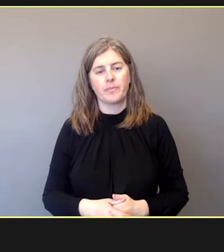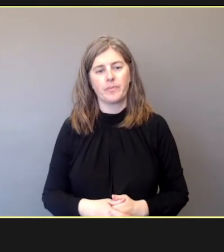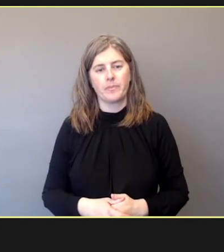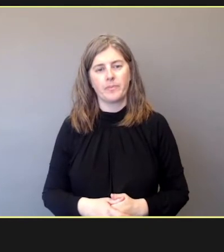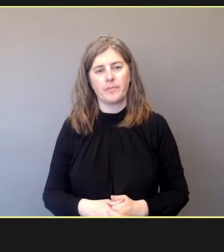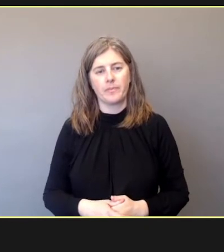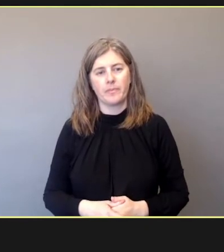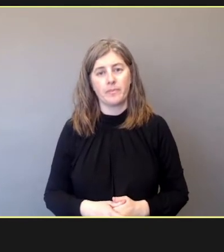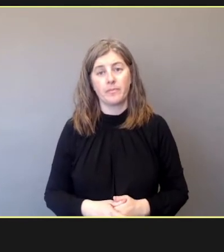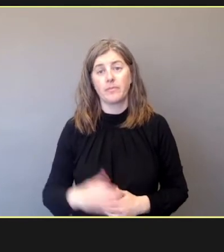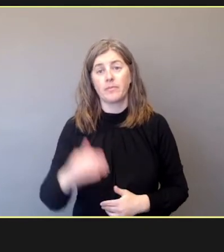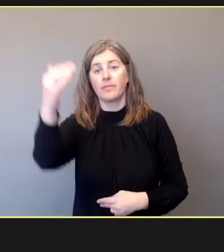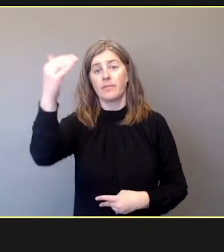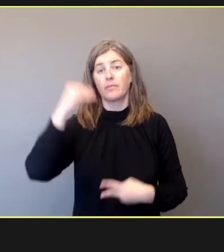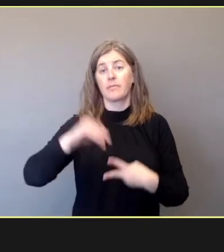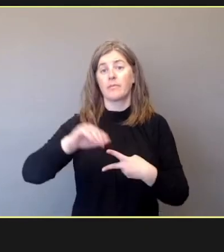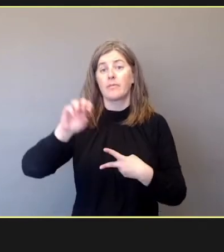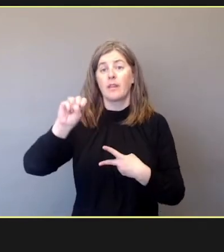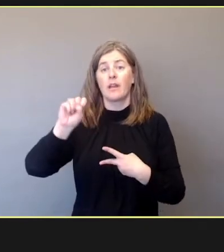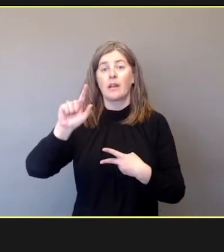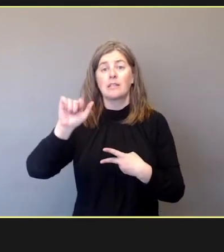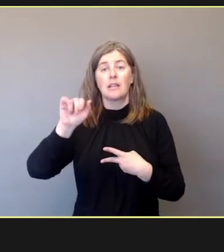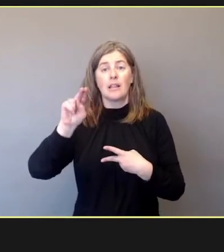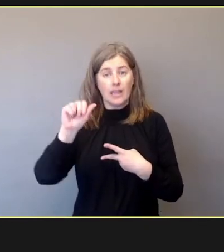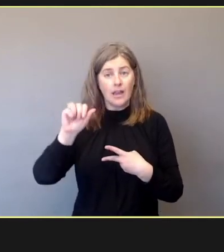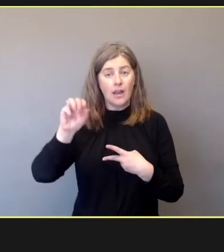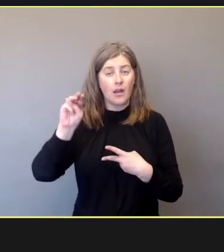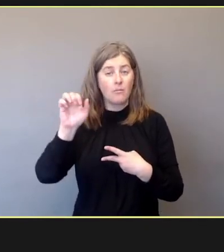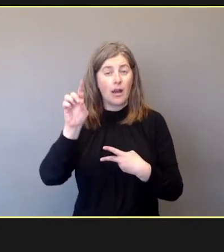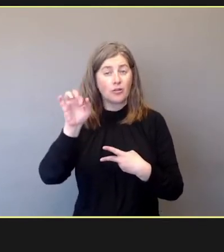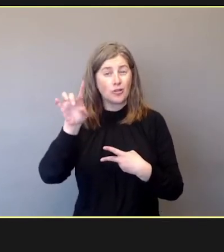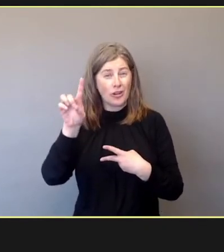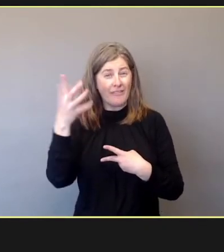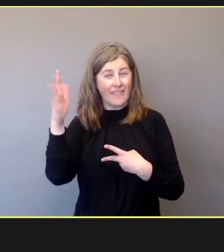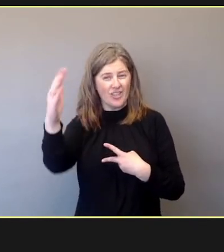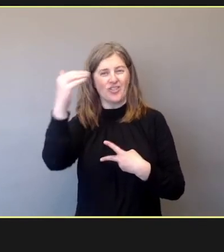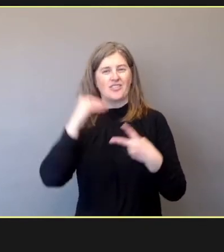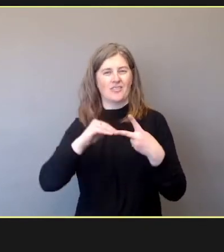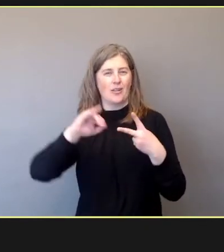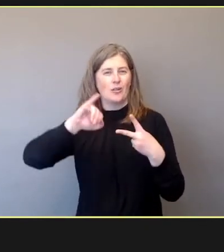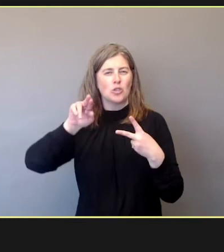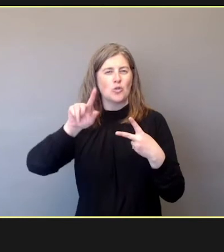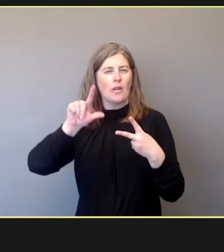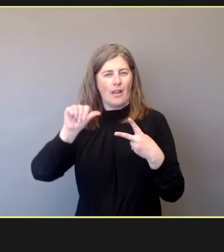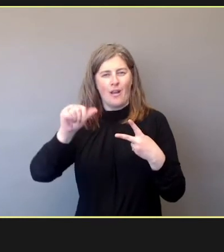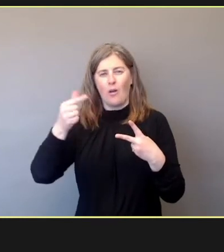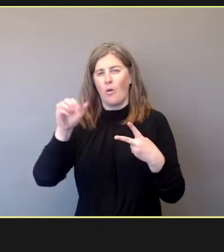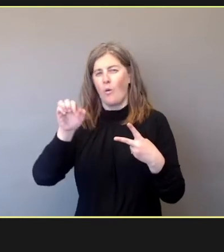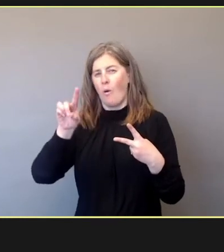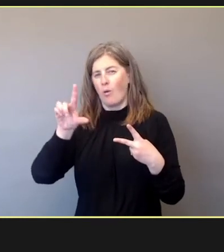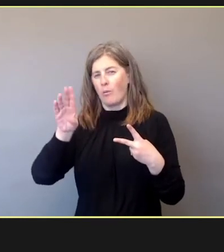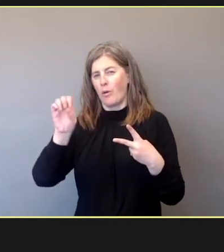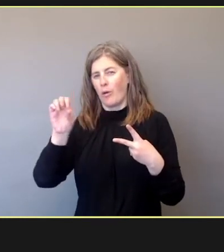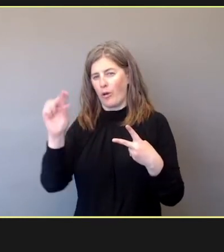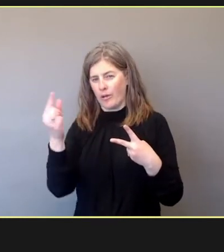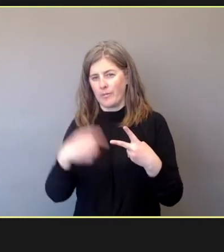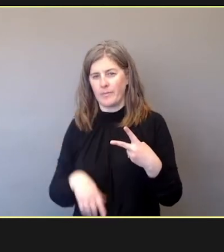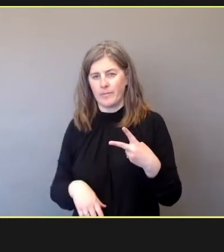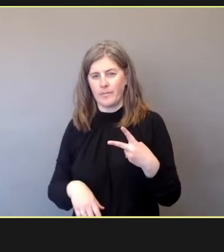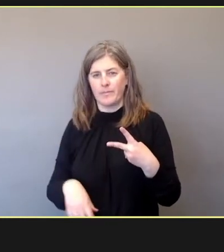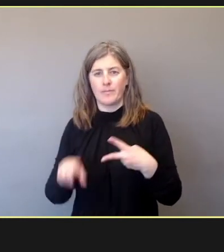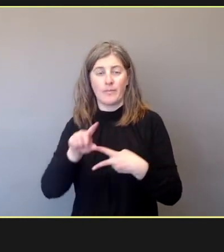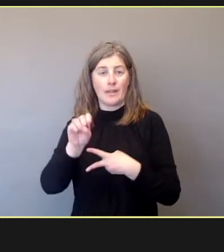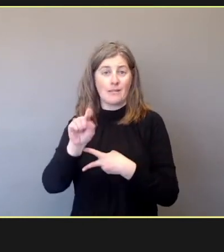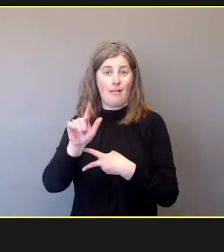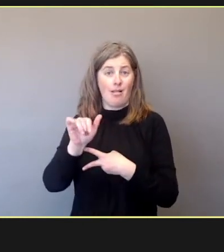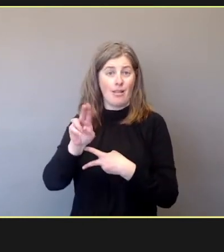All right, next we're going to go with Selena Madrid, and after Selena, we'll go to Julia Goldberg. Selena, you're